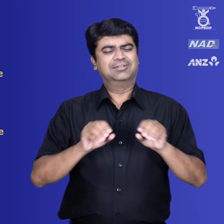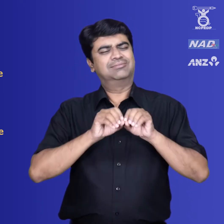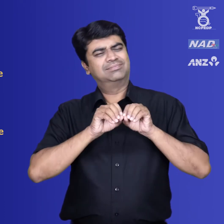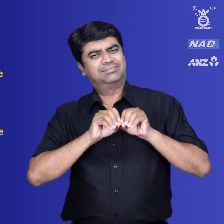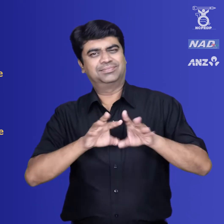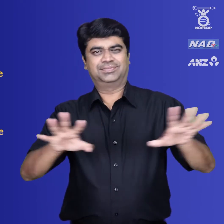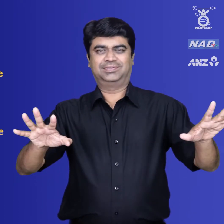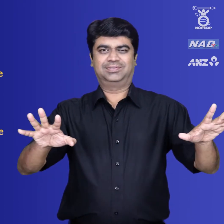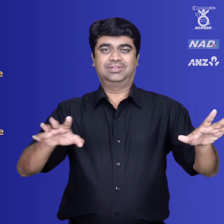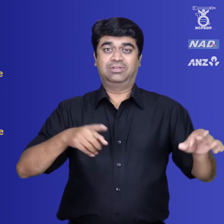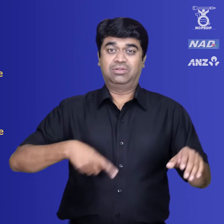adopted.